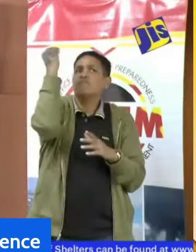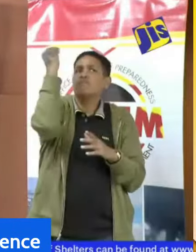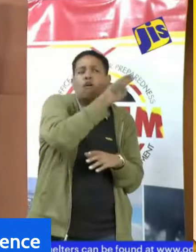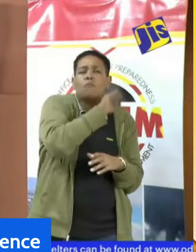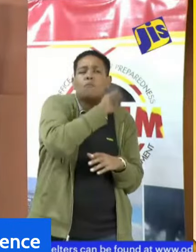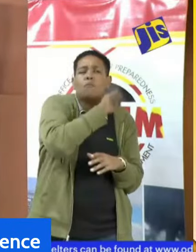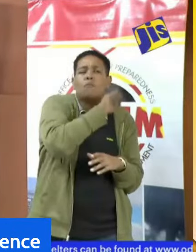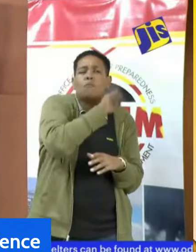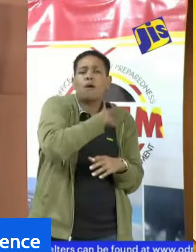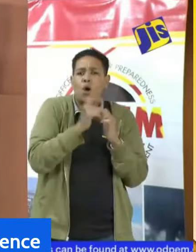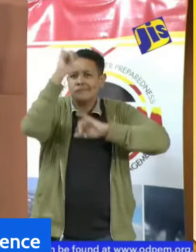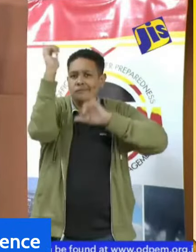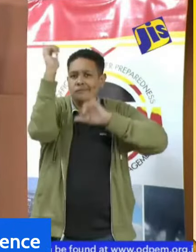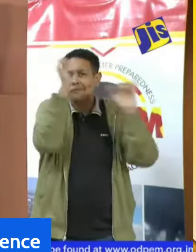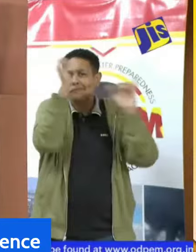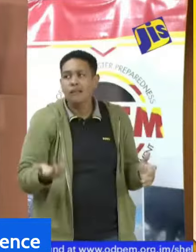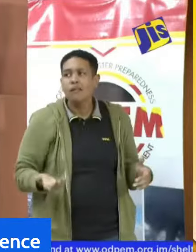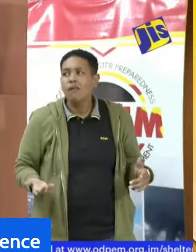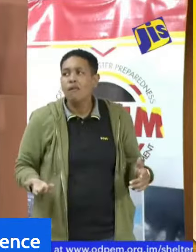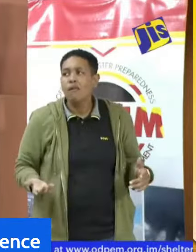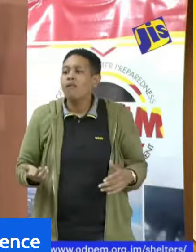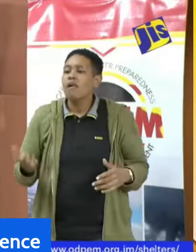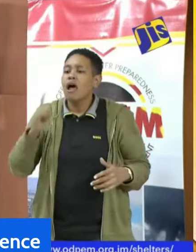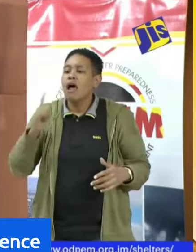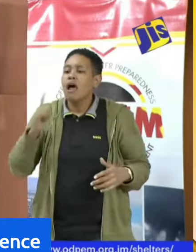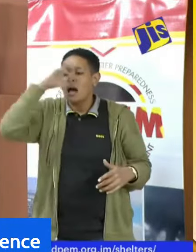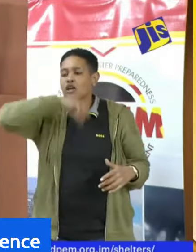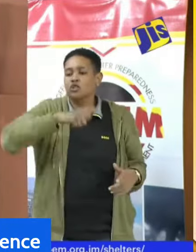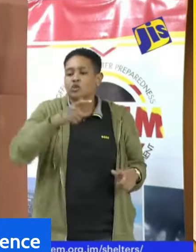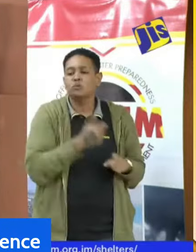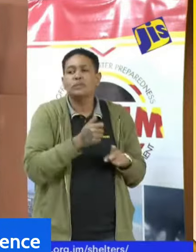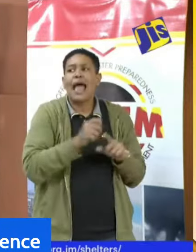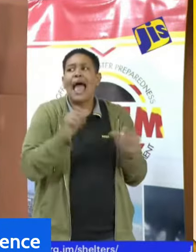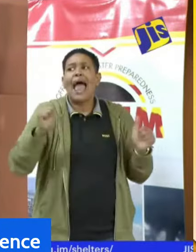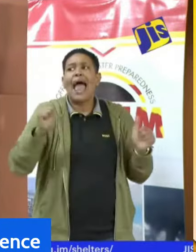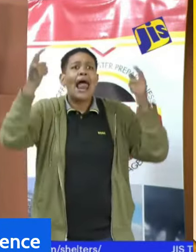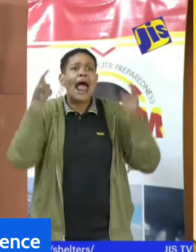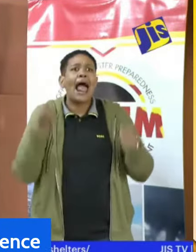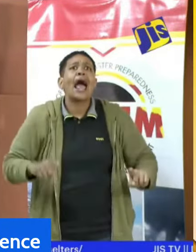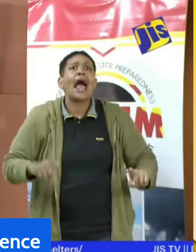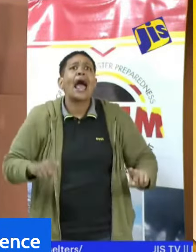to house you so that, assuming any